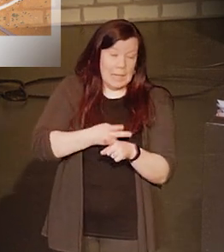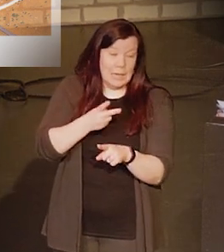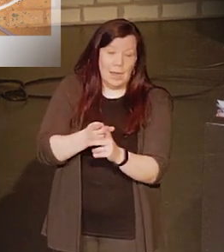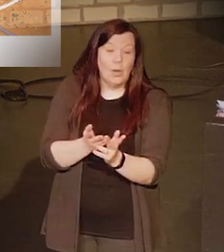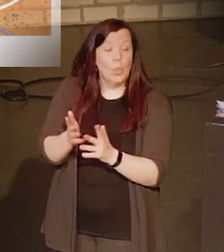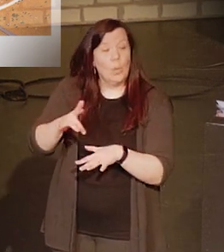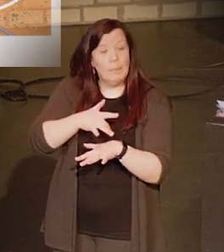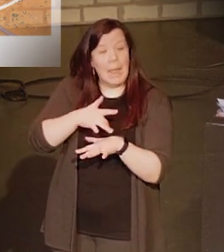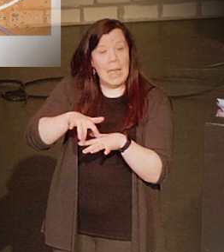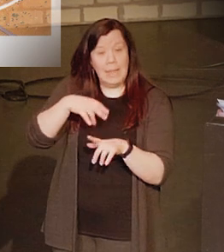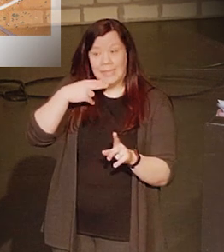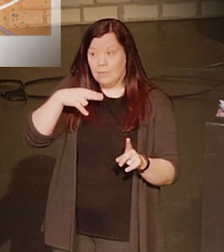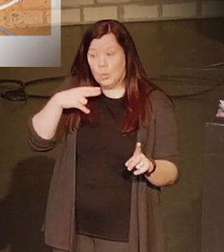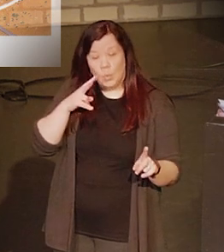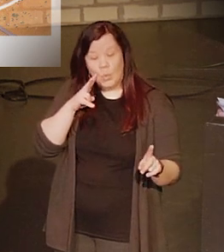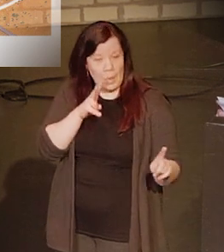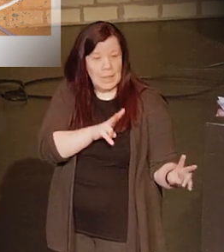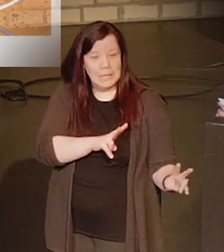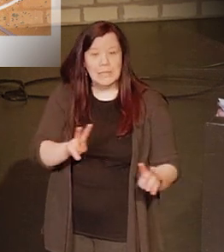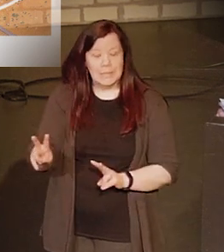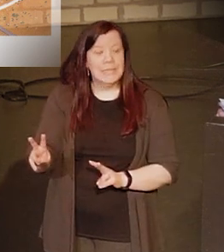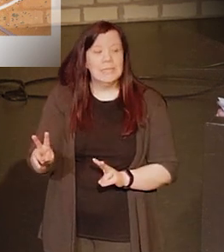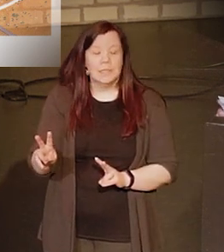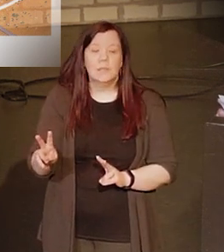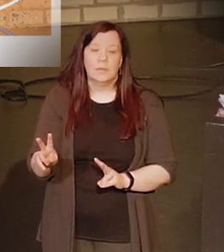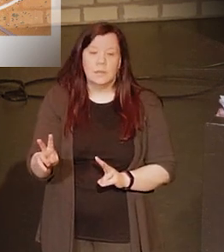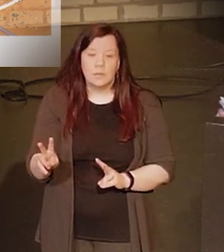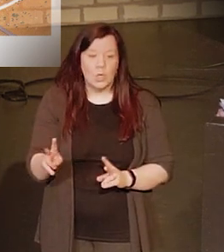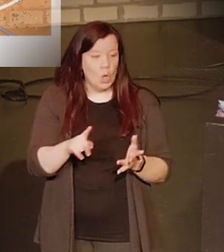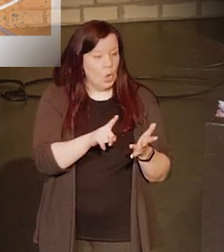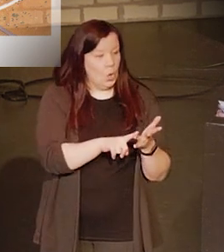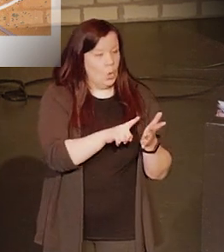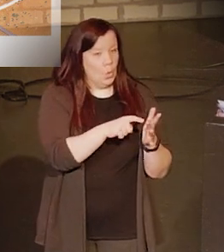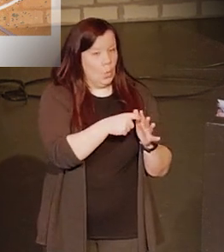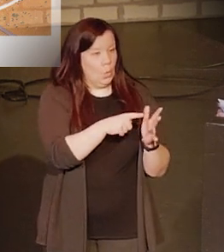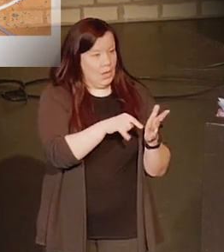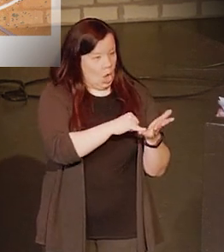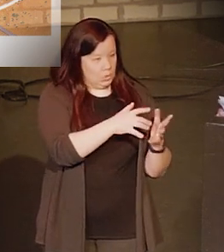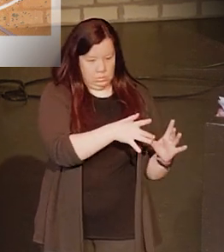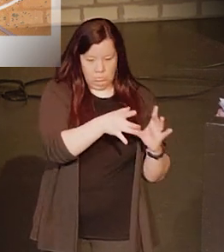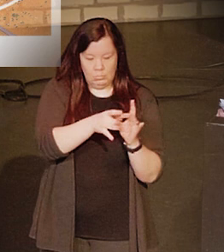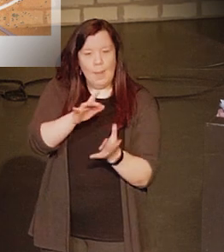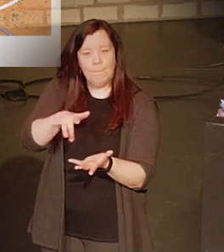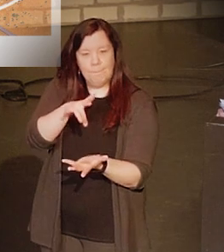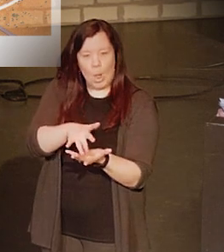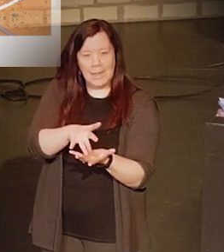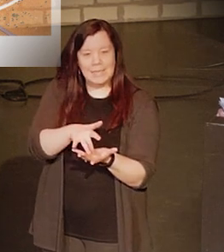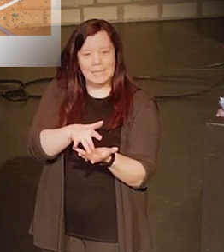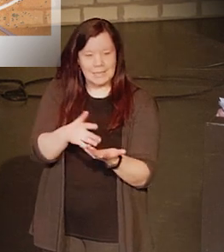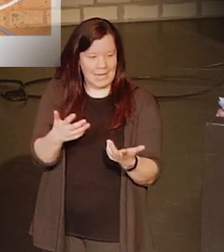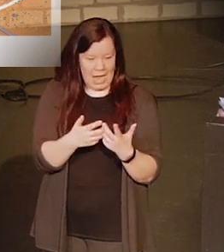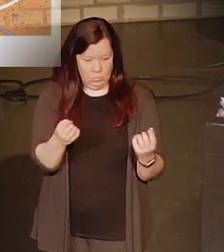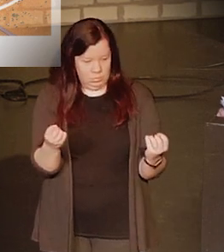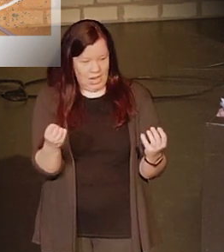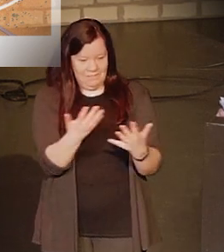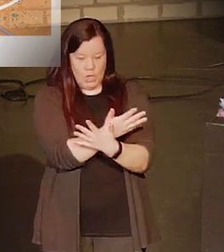play as you see it today, is this interaction between the oikos and the polis. How the two are